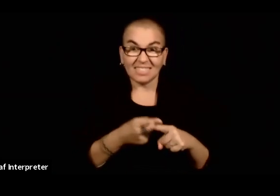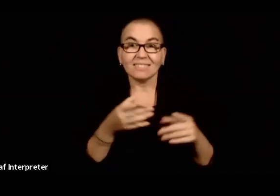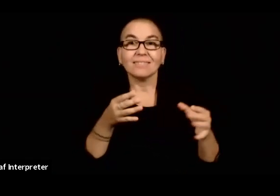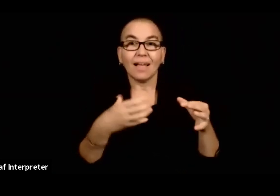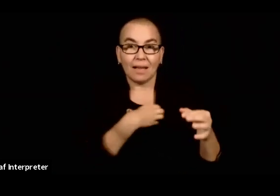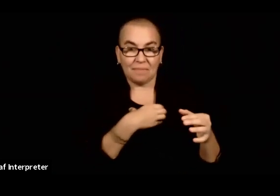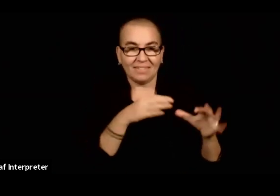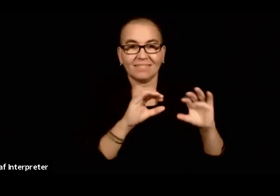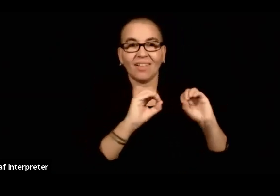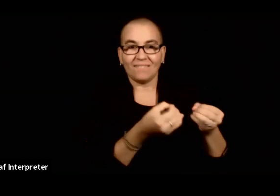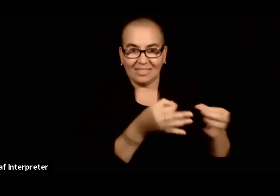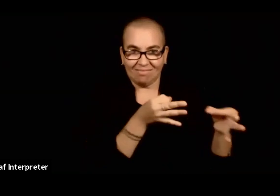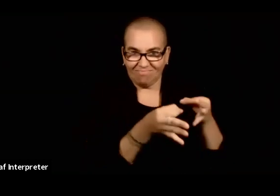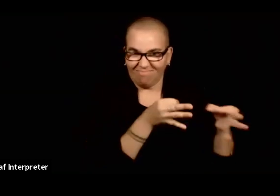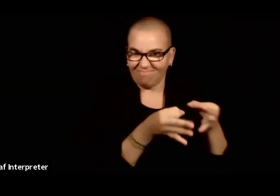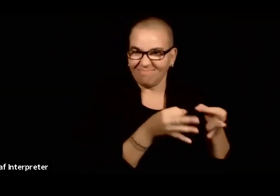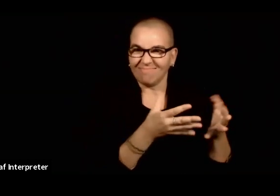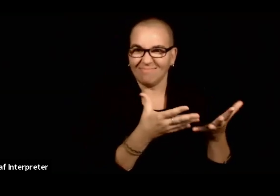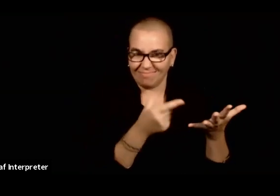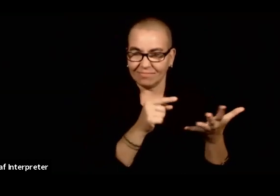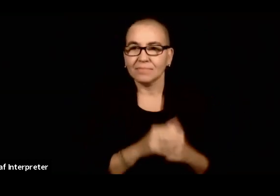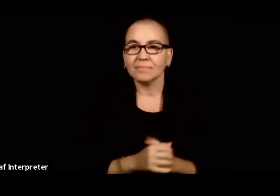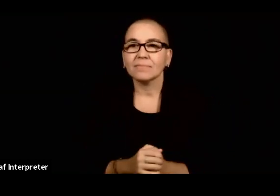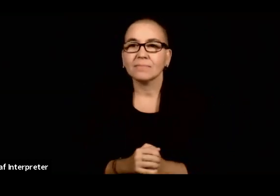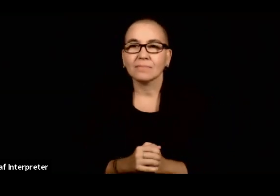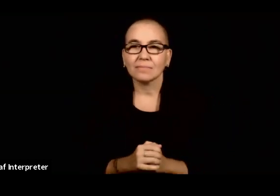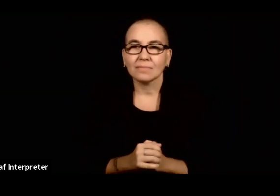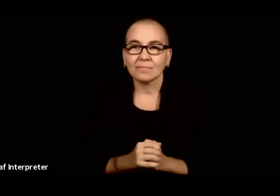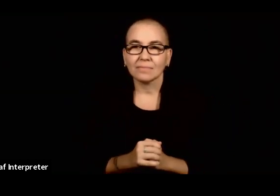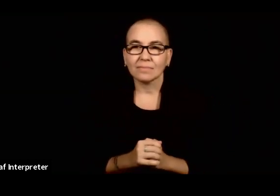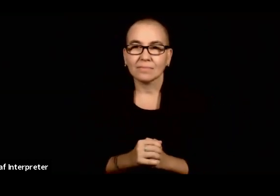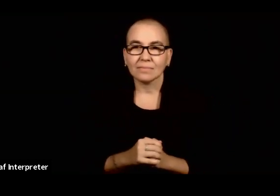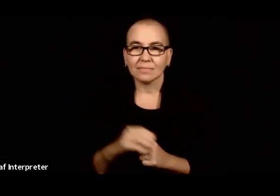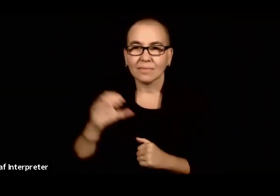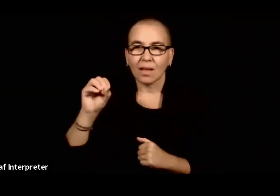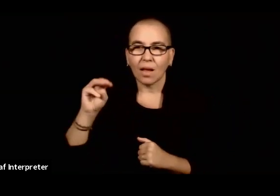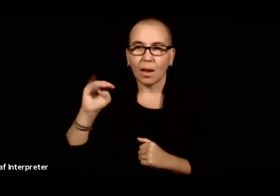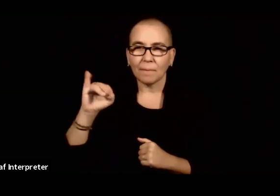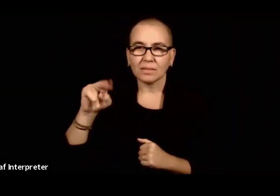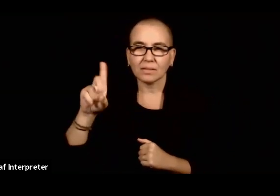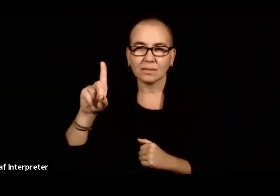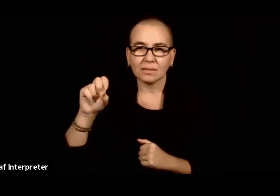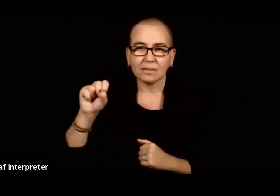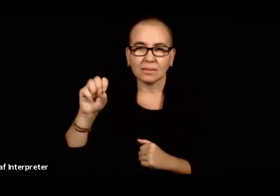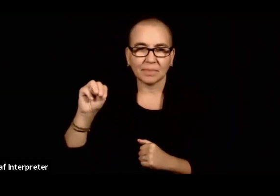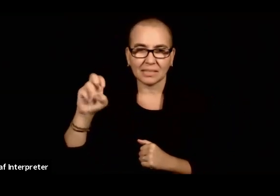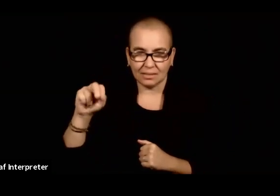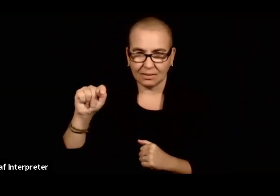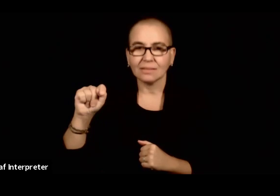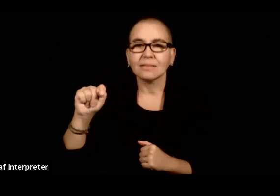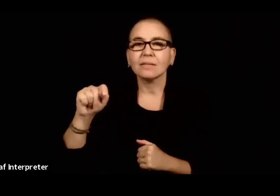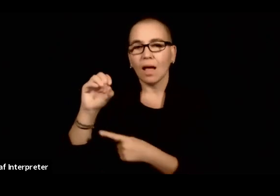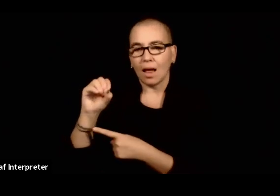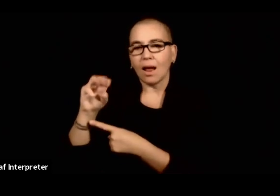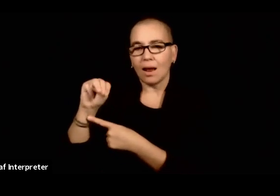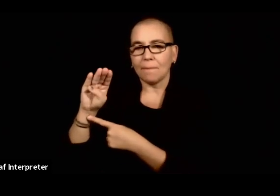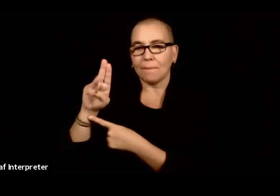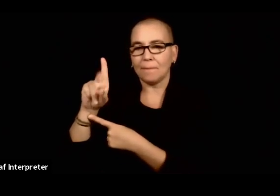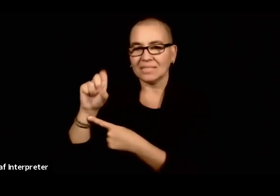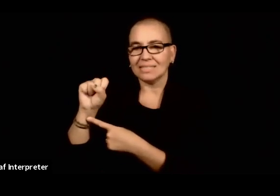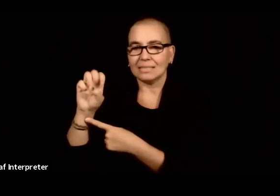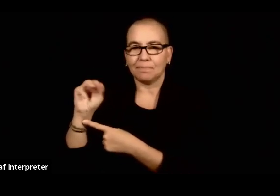Minnesota's Deputy Ombudsman for Long-Term Care, and then Melanie Van Wy. Melanie lives in Stillwater, and her mother is in an assisted living memory